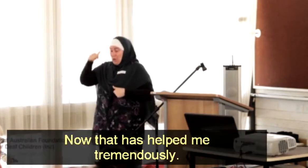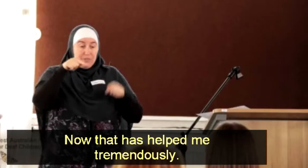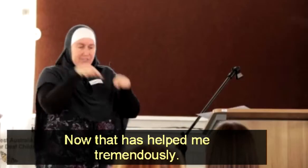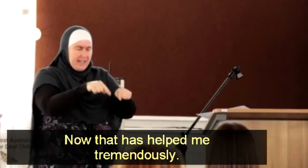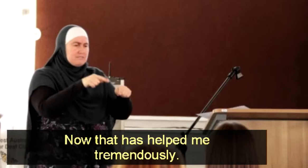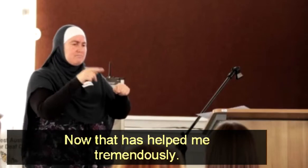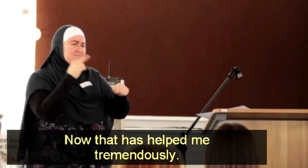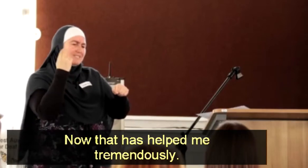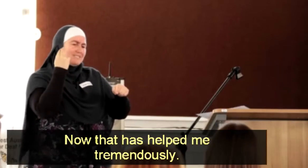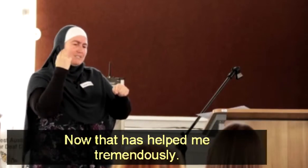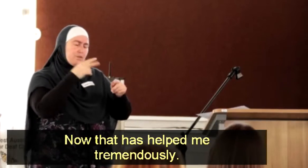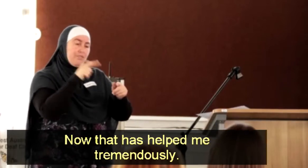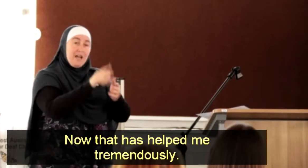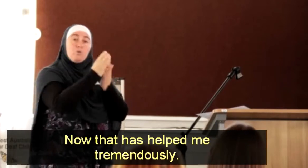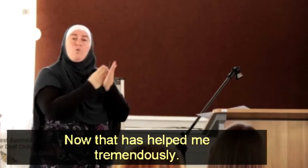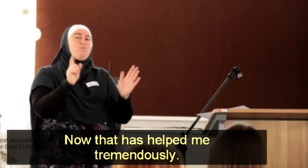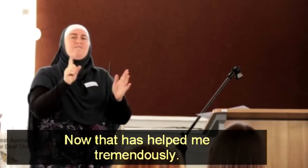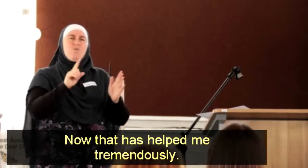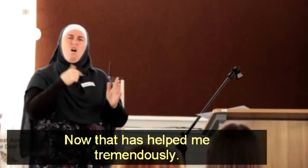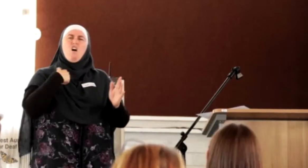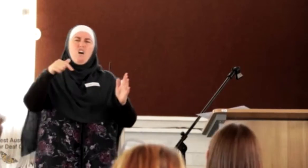Now that has helped me tremendously.